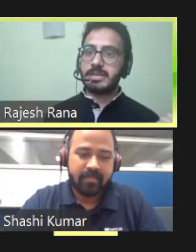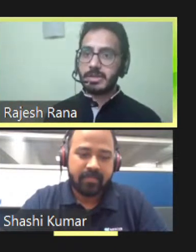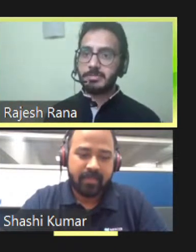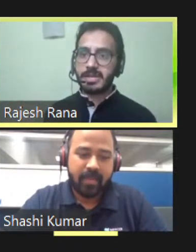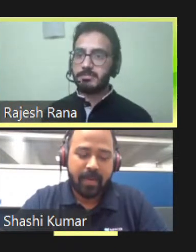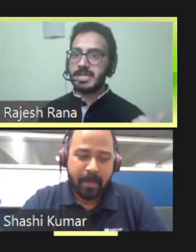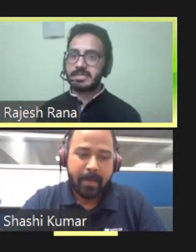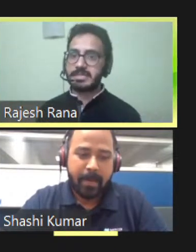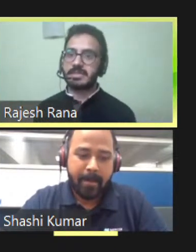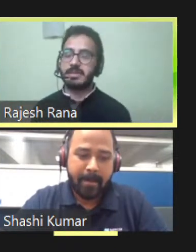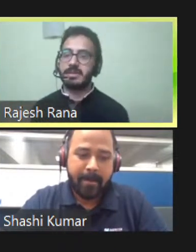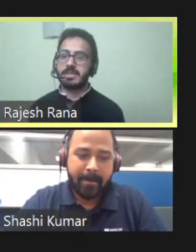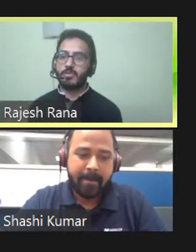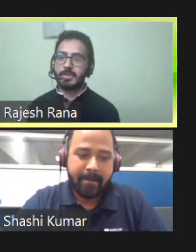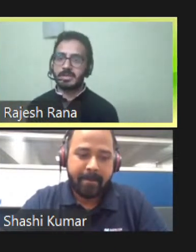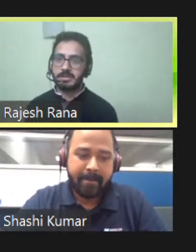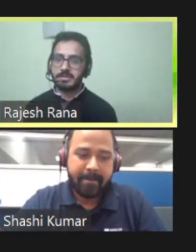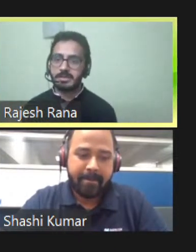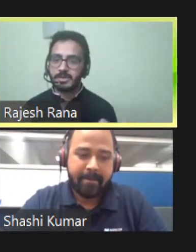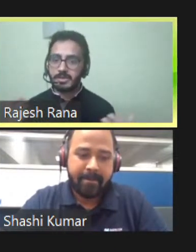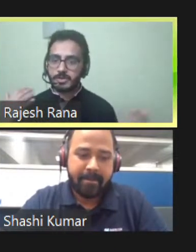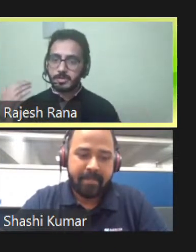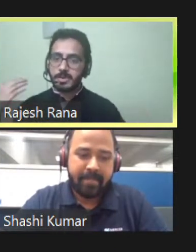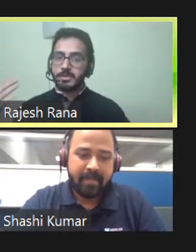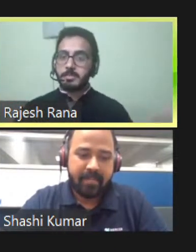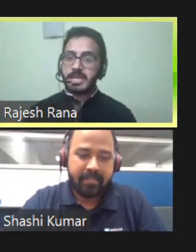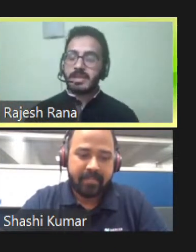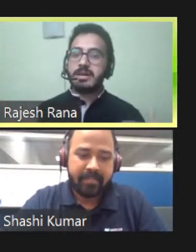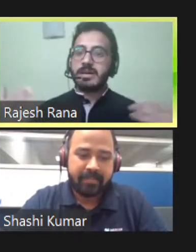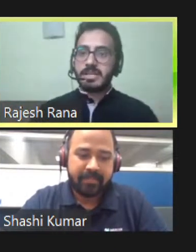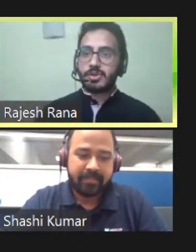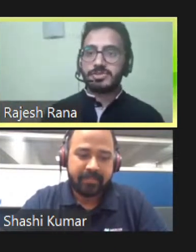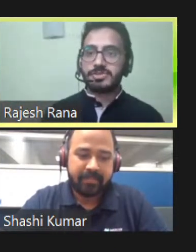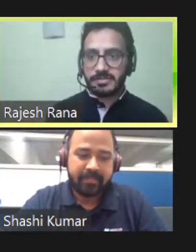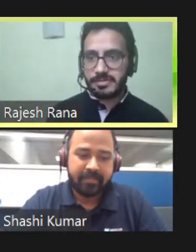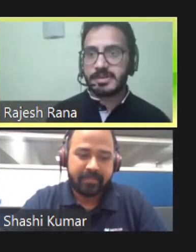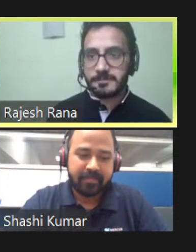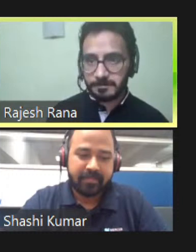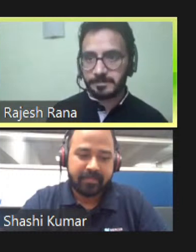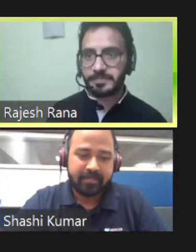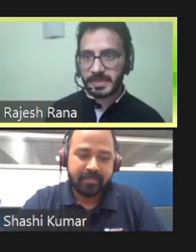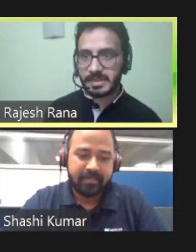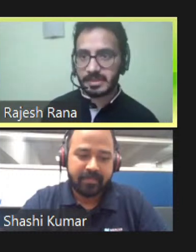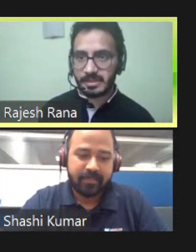nowadays. It will be a basic requirement to be inclusive.